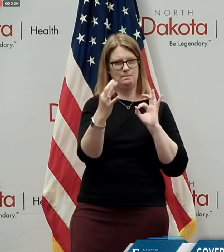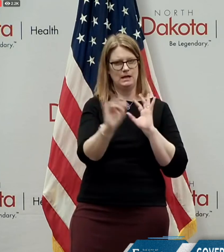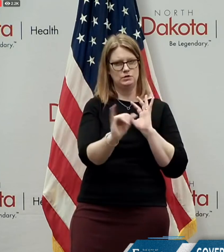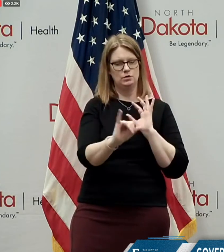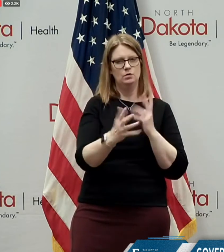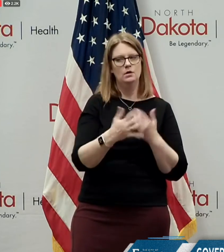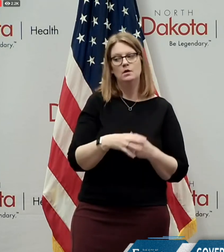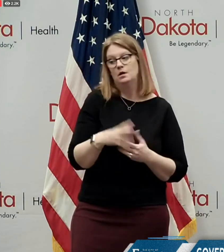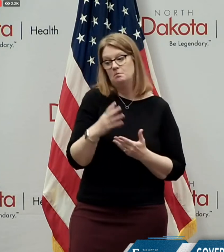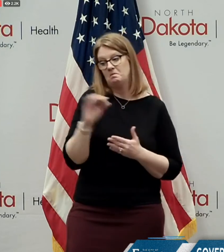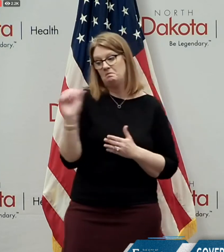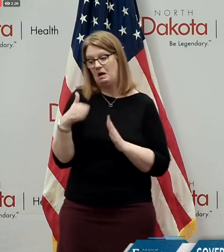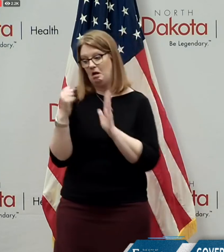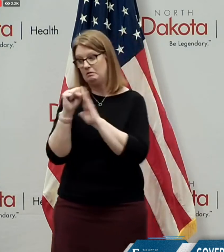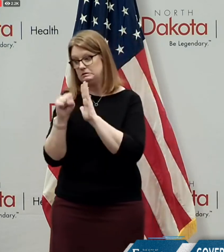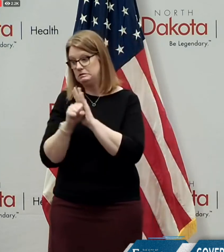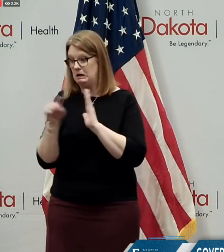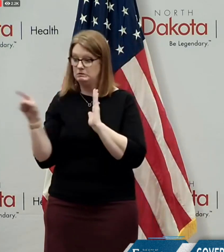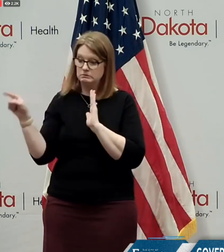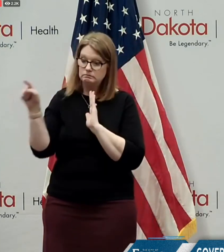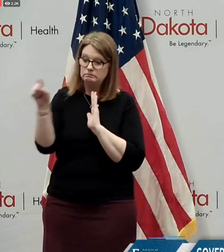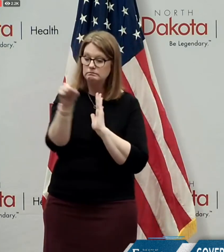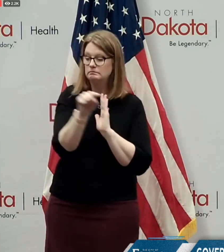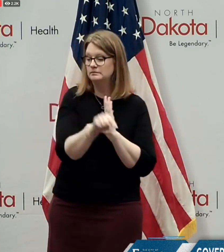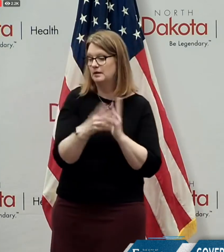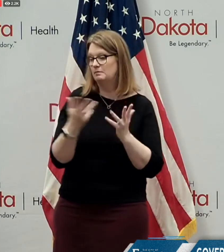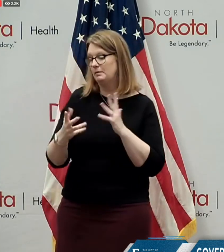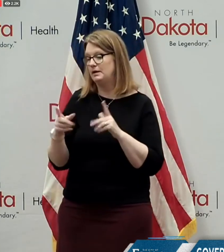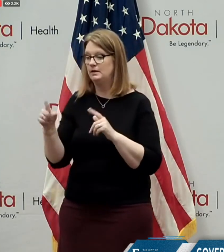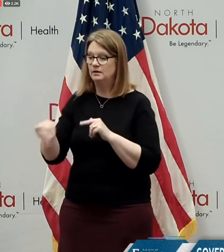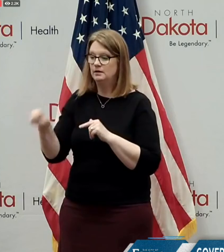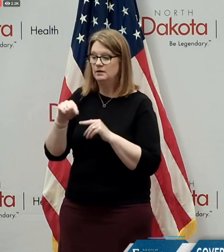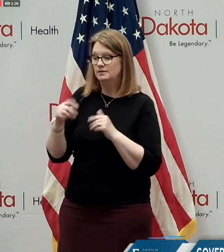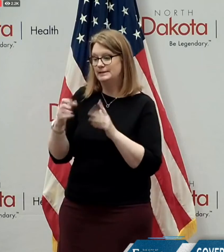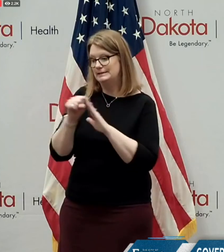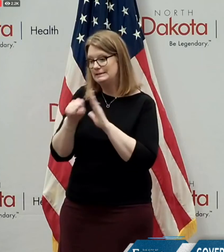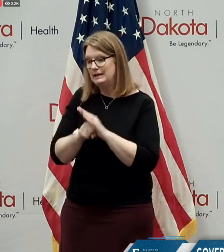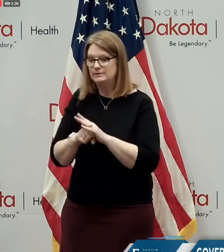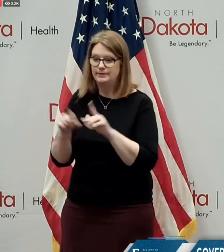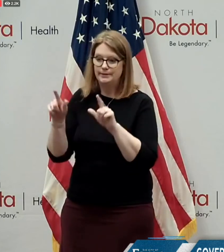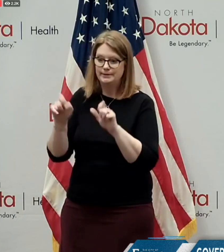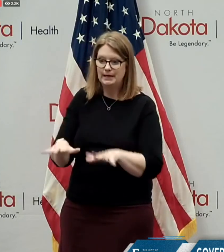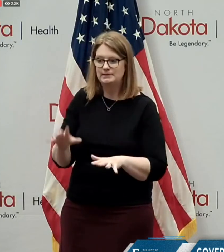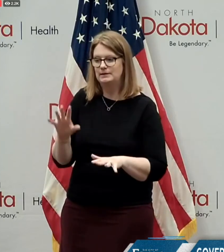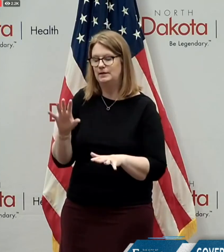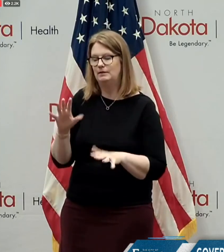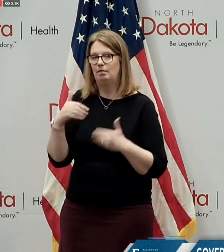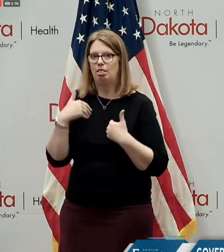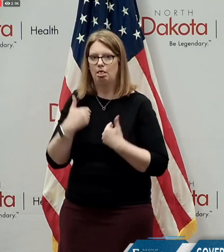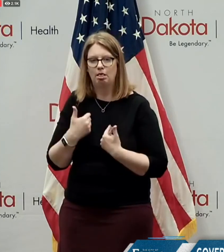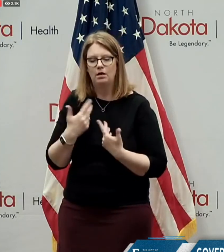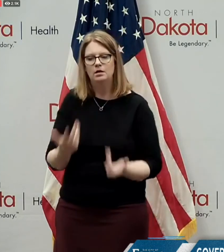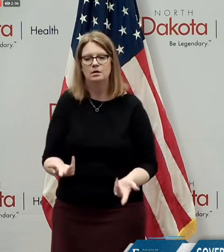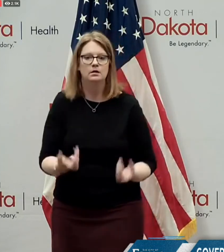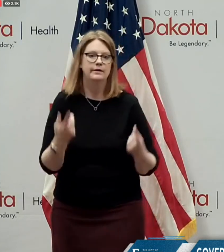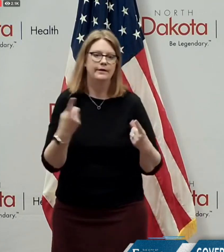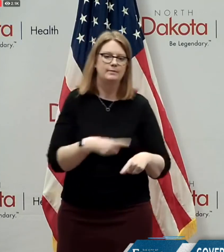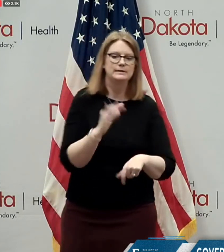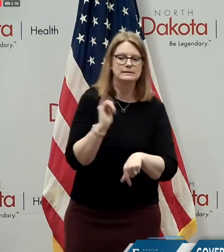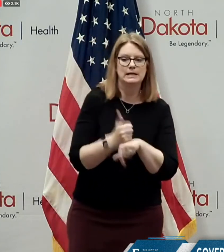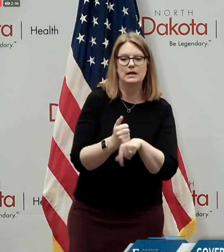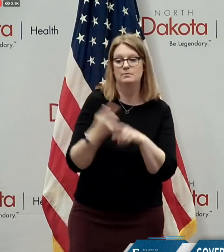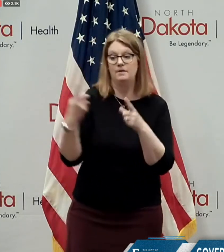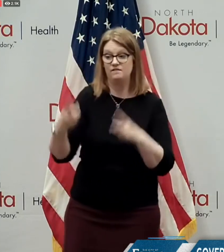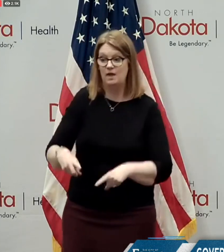other states, some places may be running into testing fatigue, or you plan a large scale event